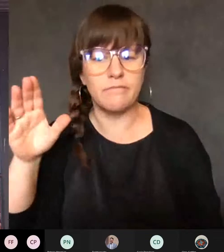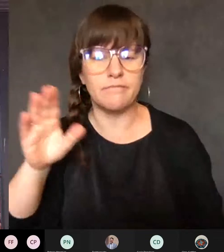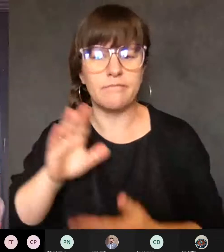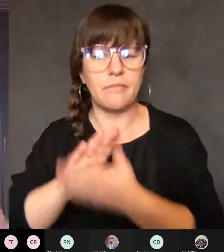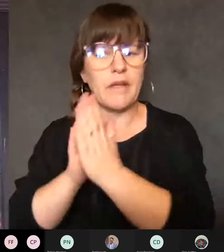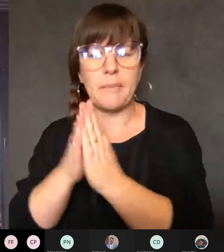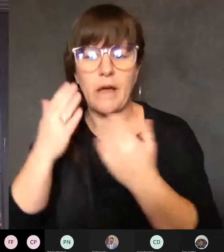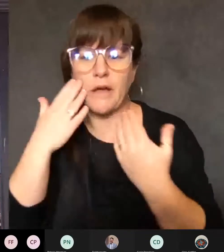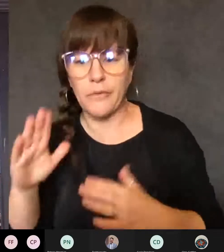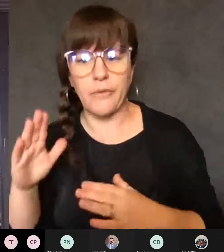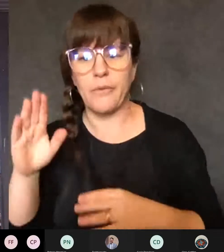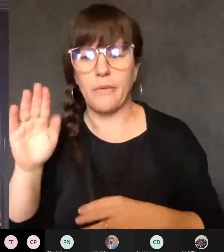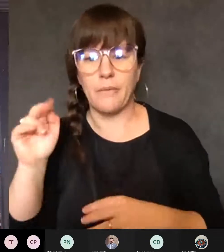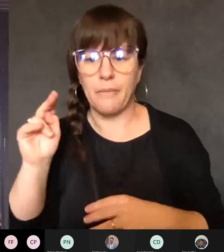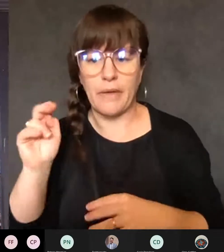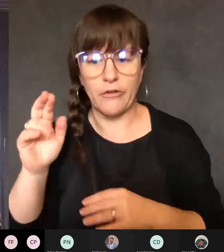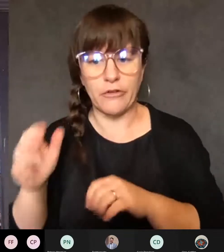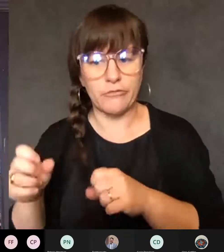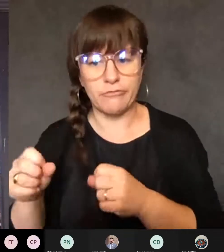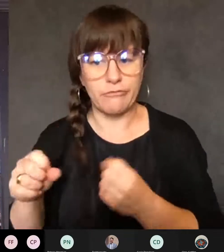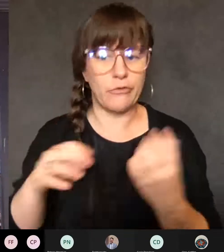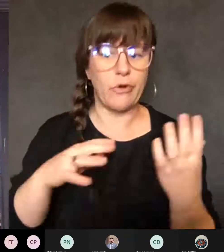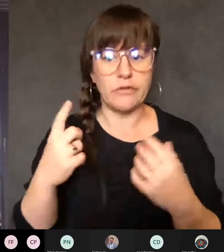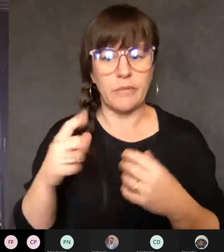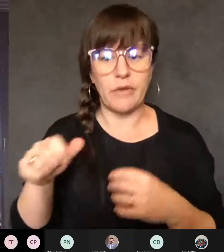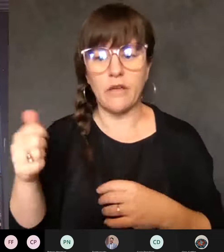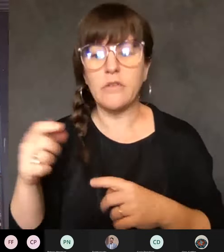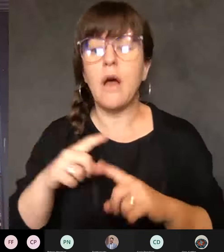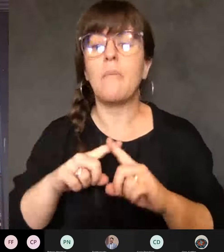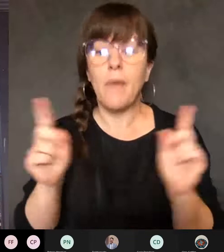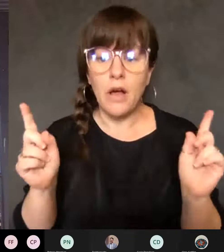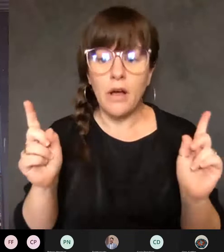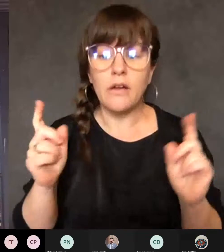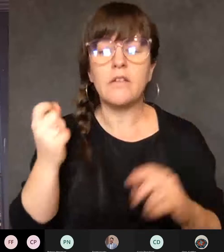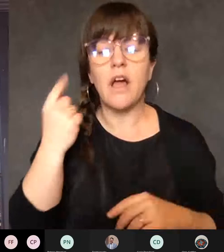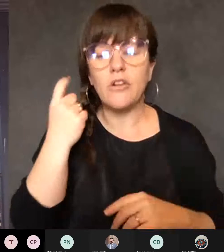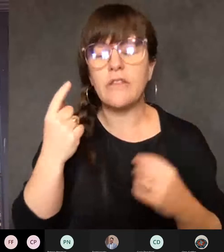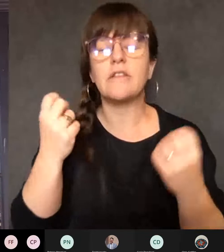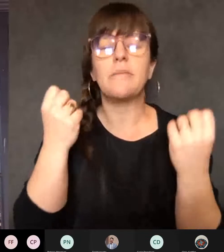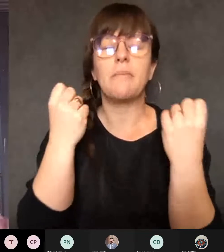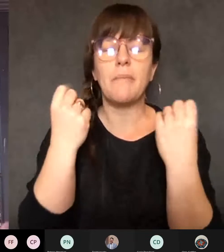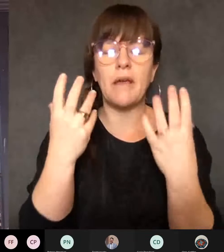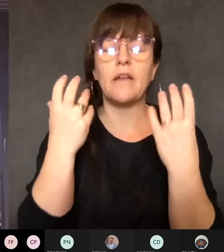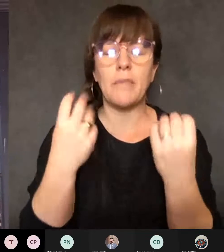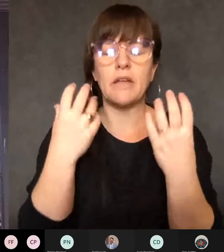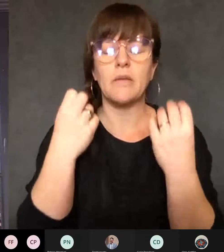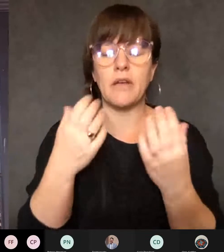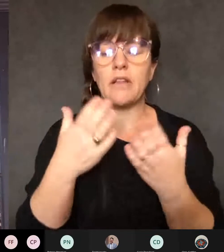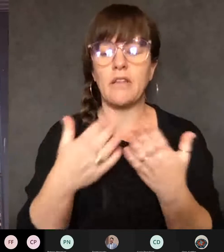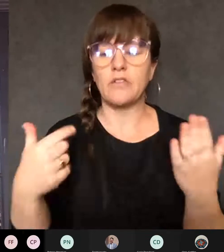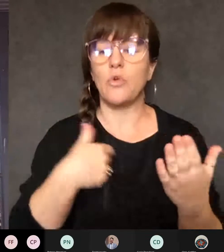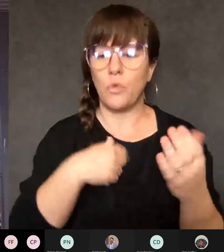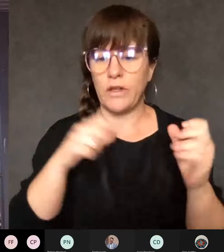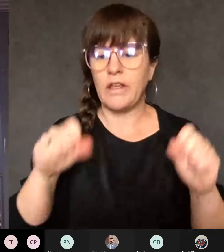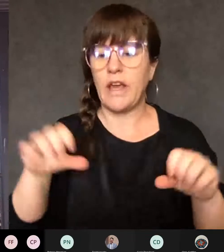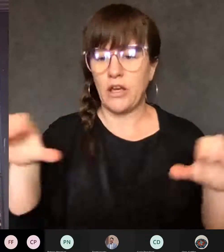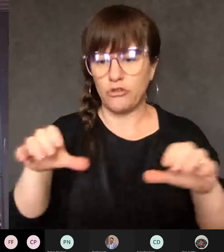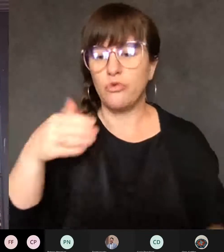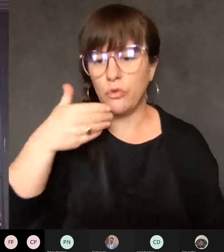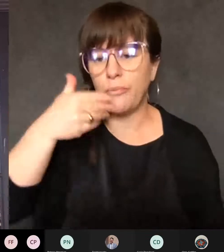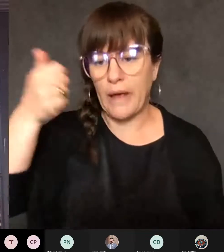But there are so many things that we could do better and that we could do differently, that we would almost